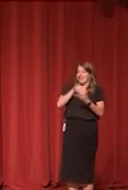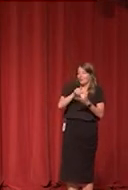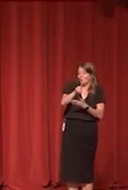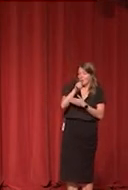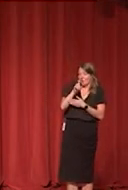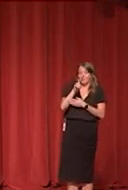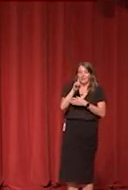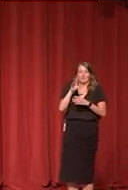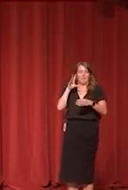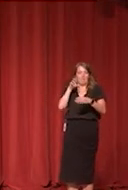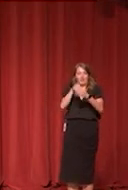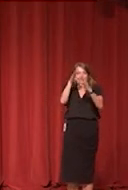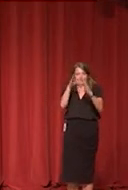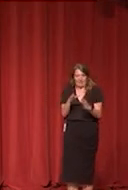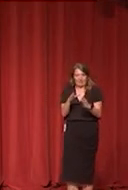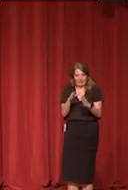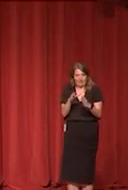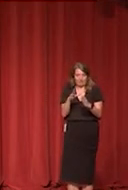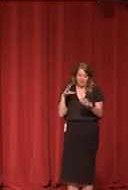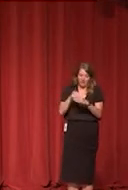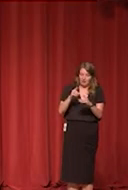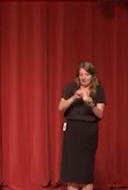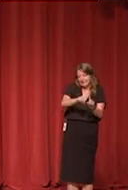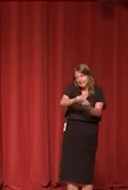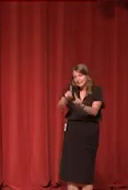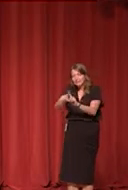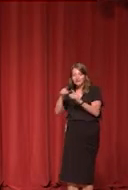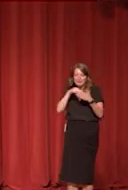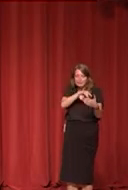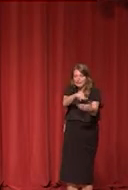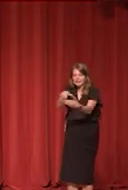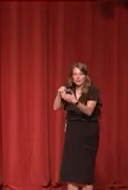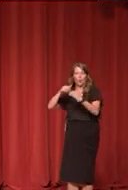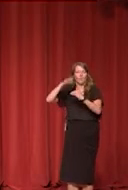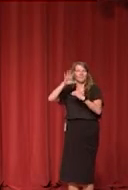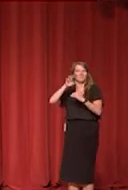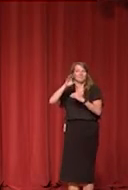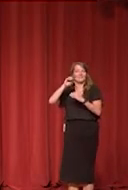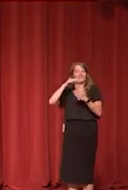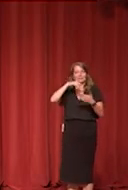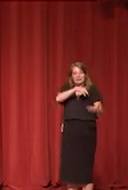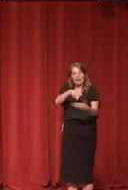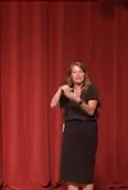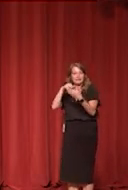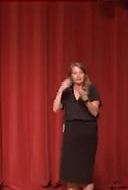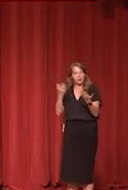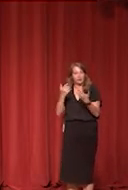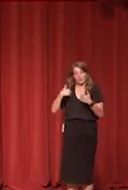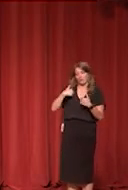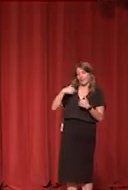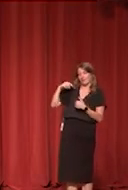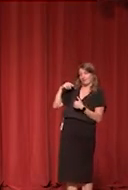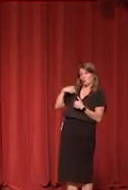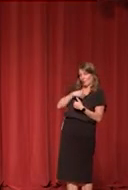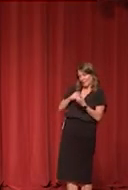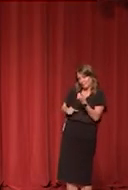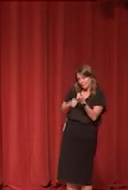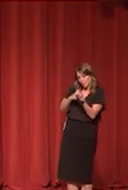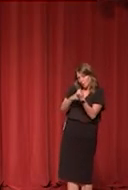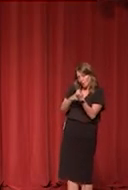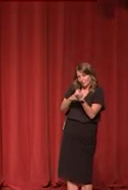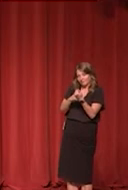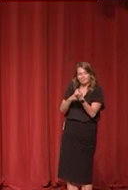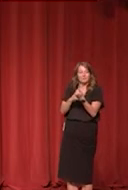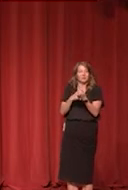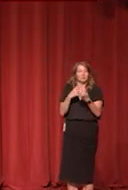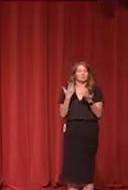are enrolled in multiple studies, about more than 50 studies that the ADRC sponsors at any time, active